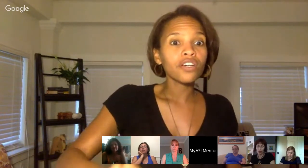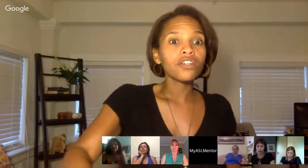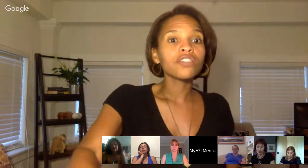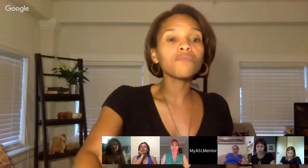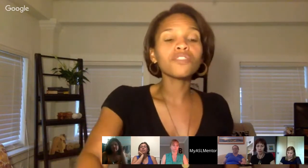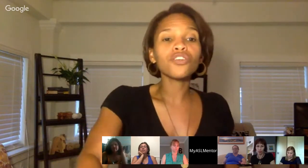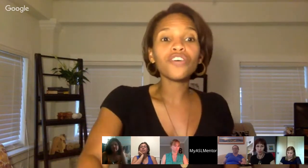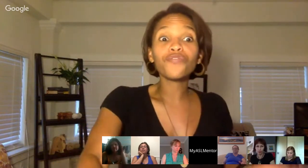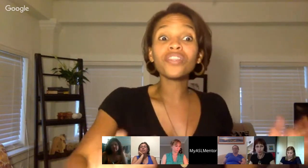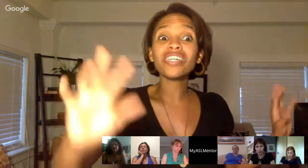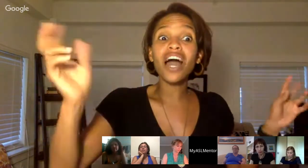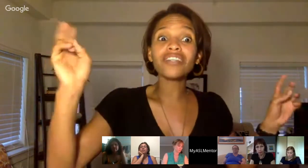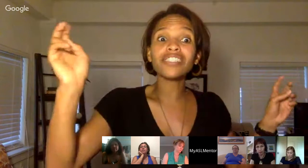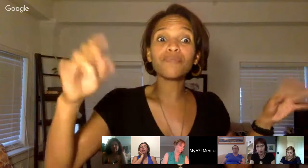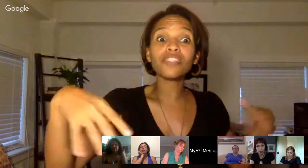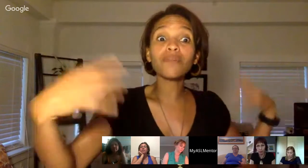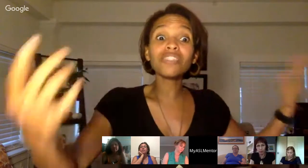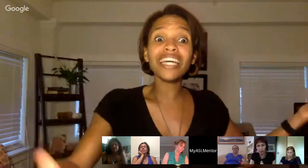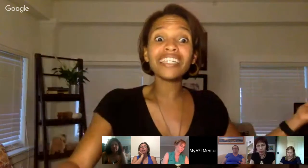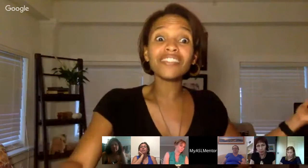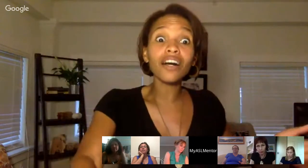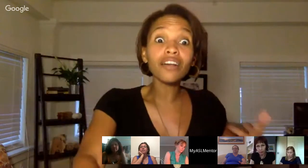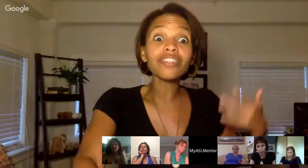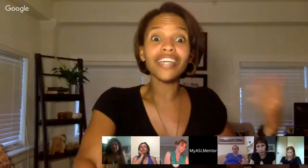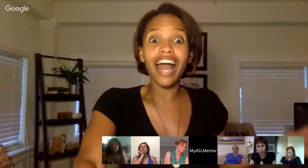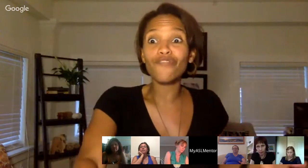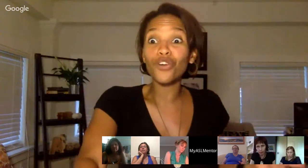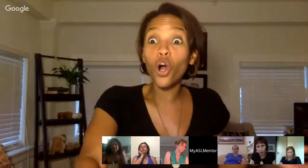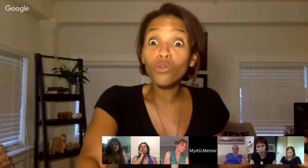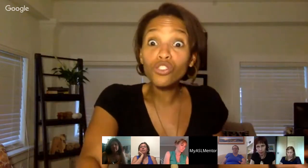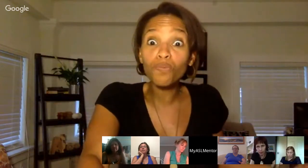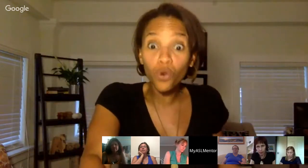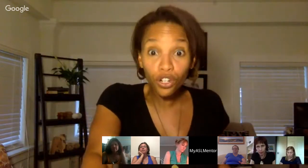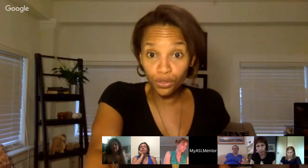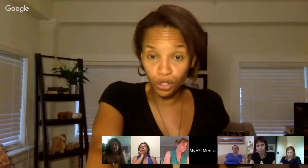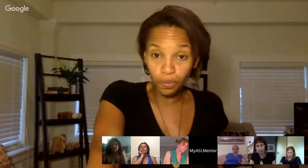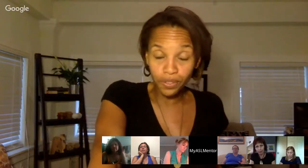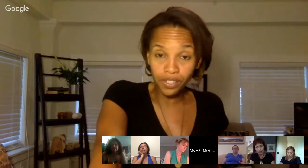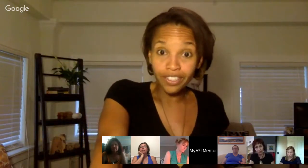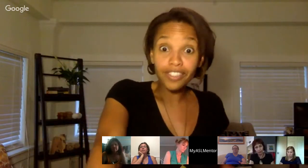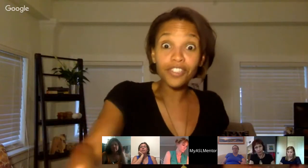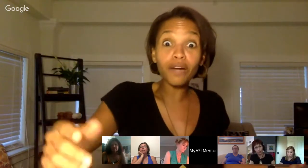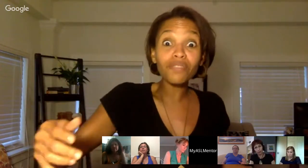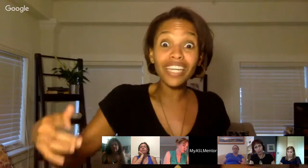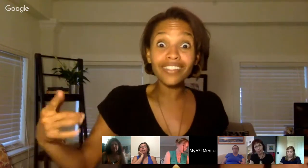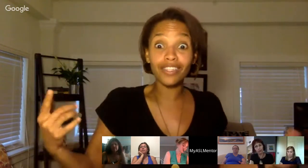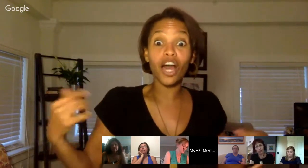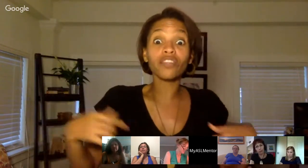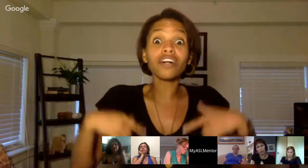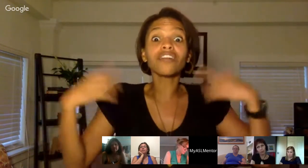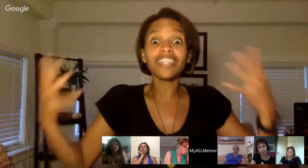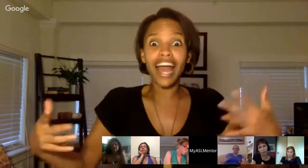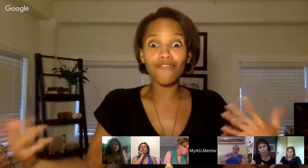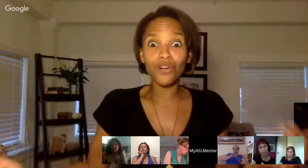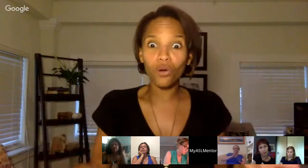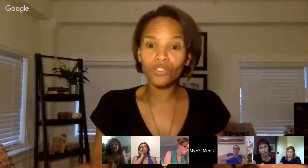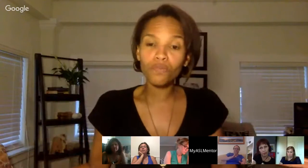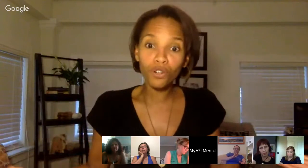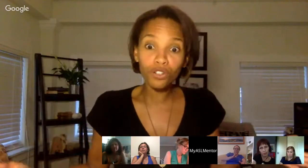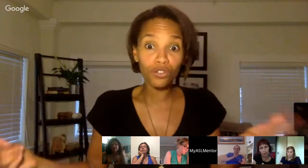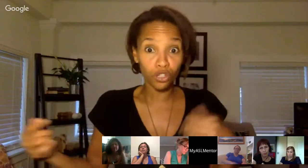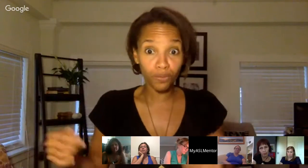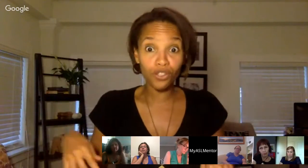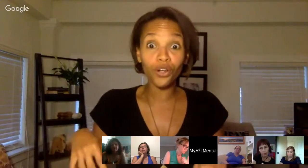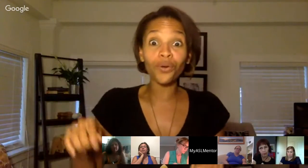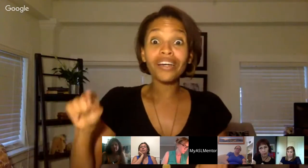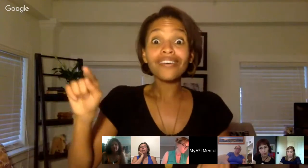2:05 with the concept, some states luckily have their own support groups. Some states luckily have their